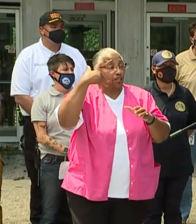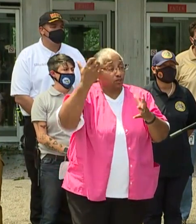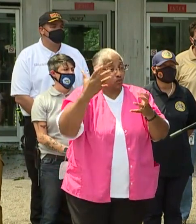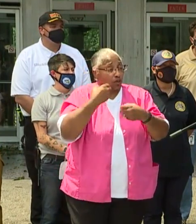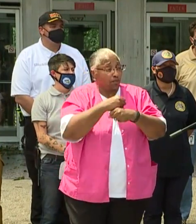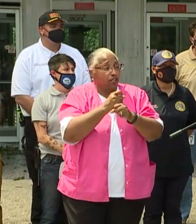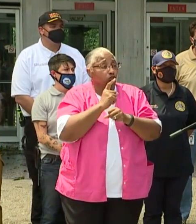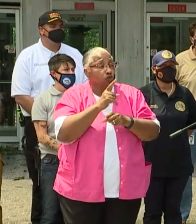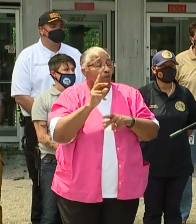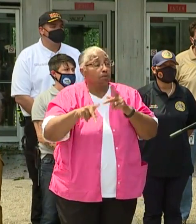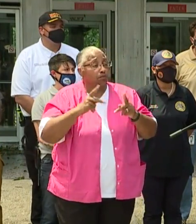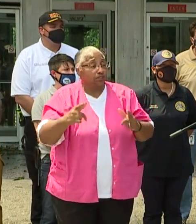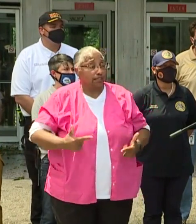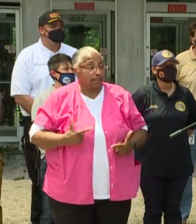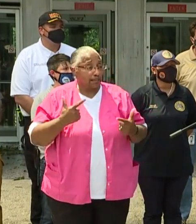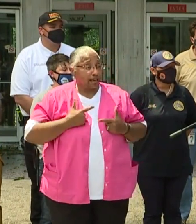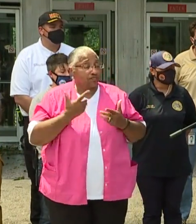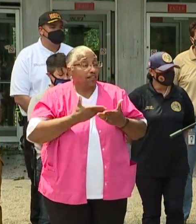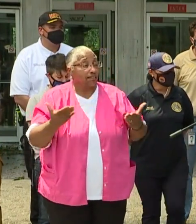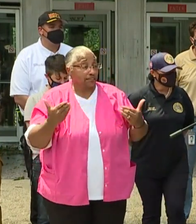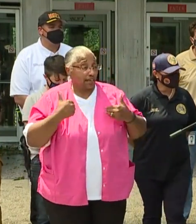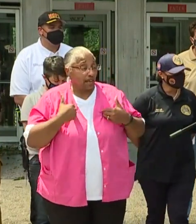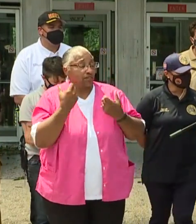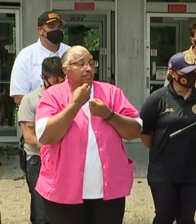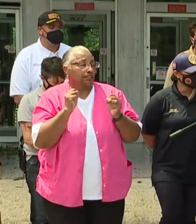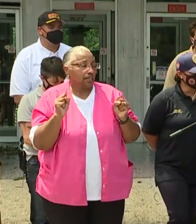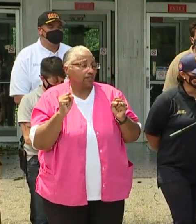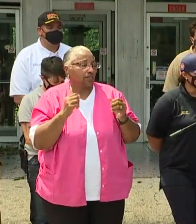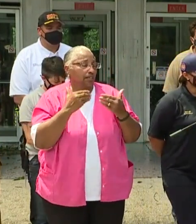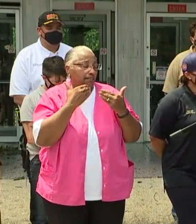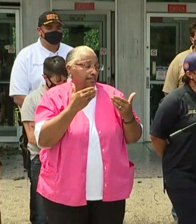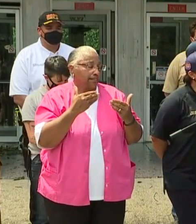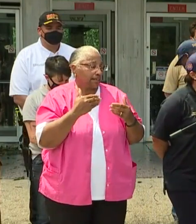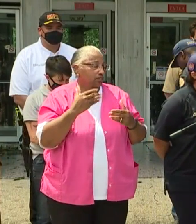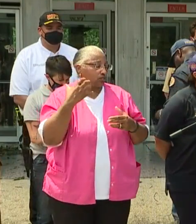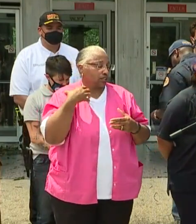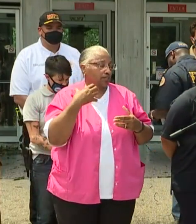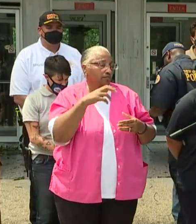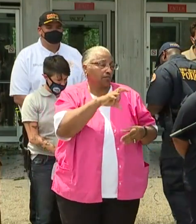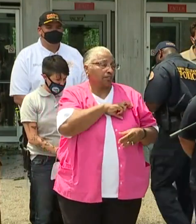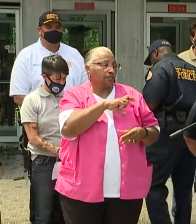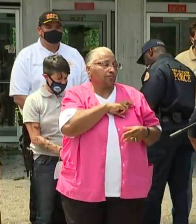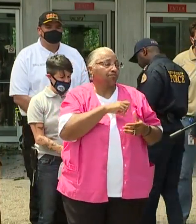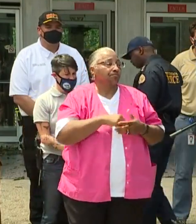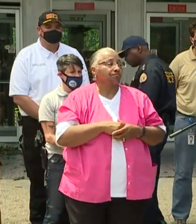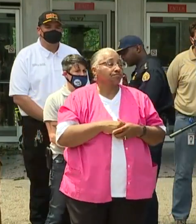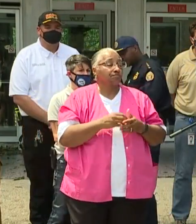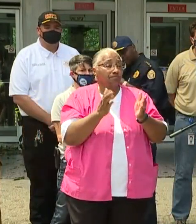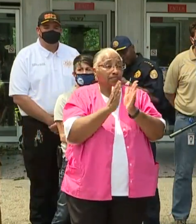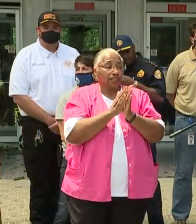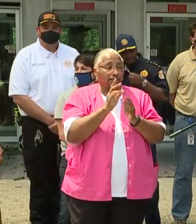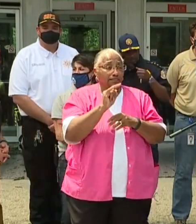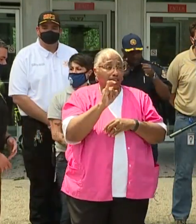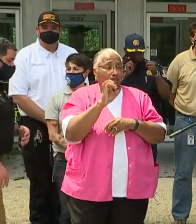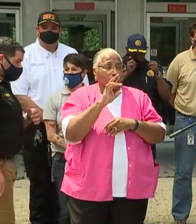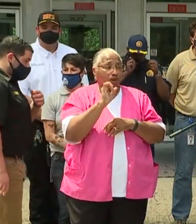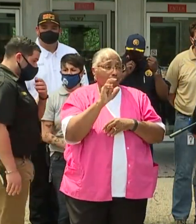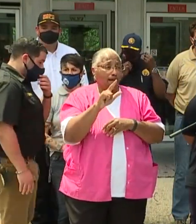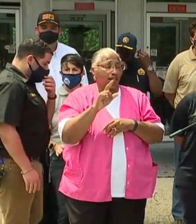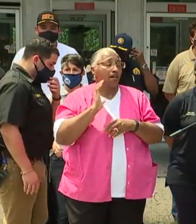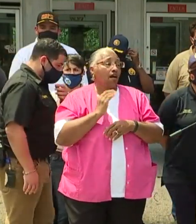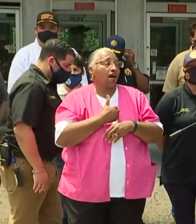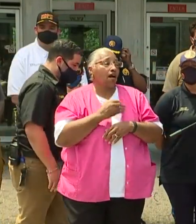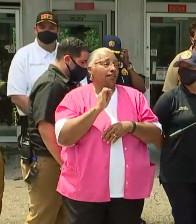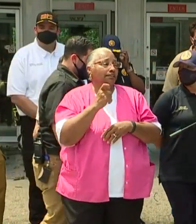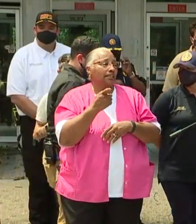their property is safe. Thank you. Thank you, Chief, very much. And I'm going to ask Tyrell Morris, who is our Executive